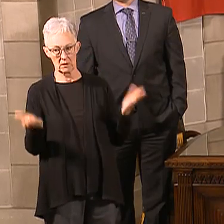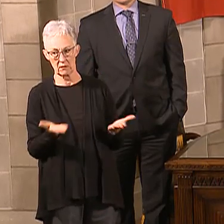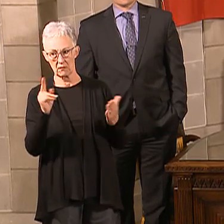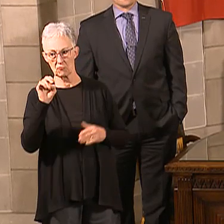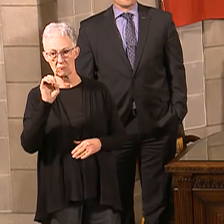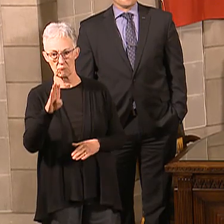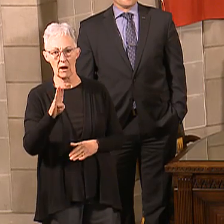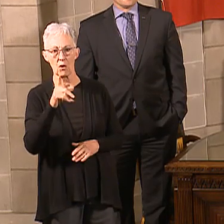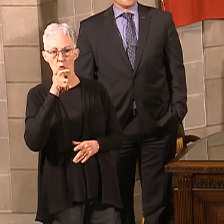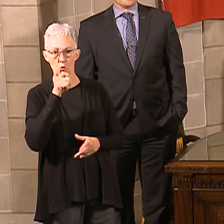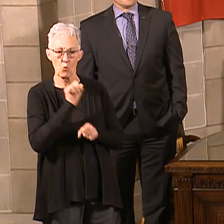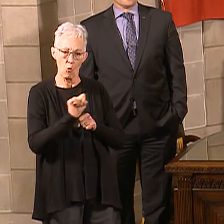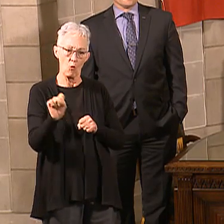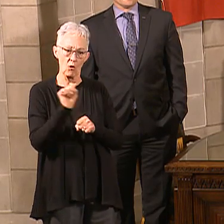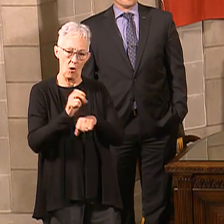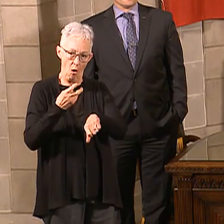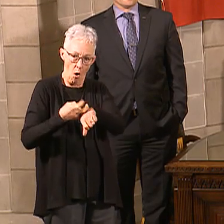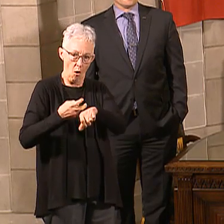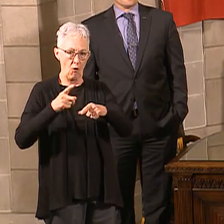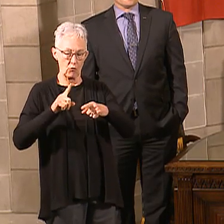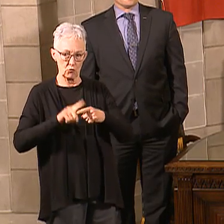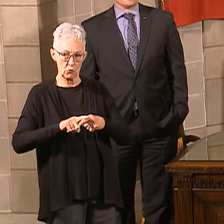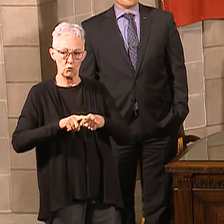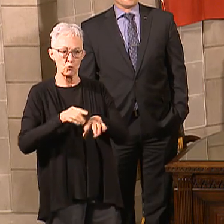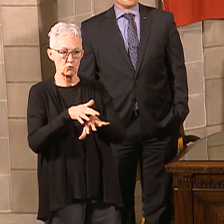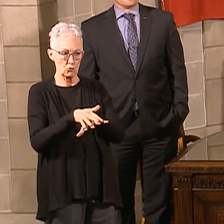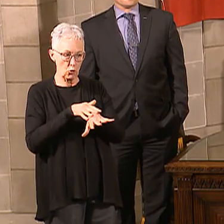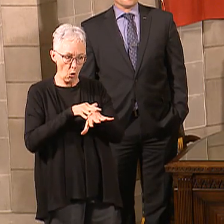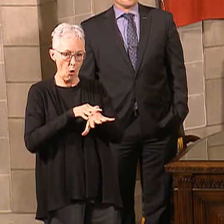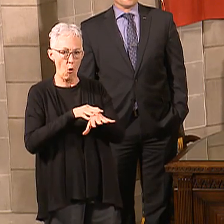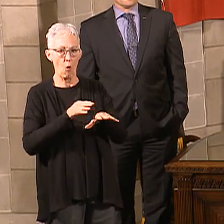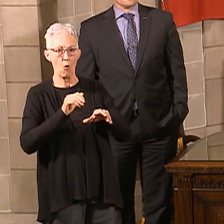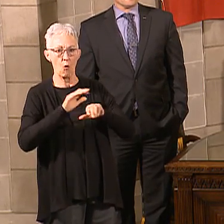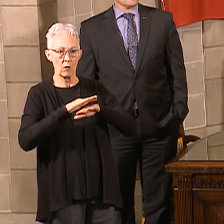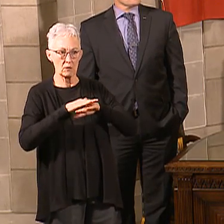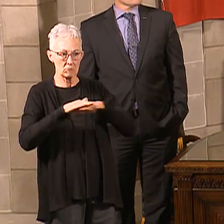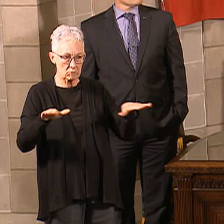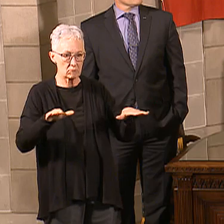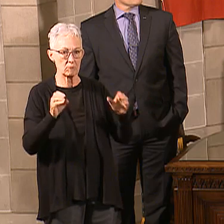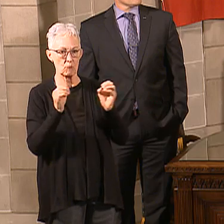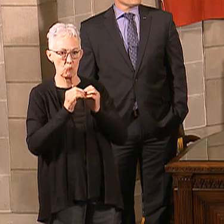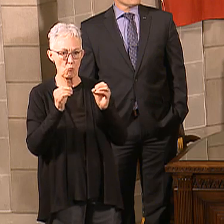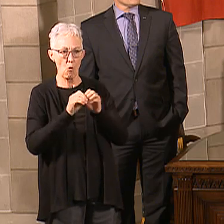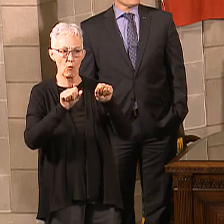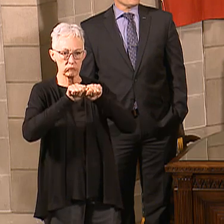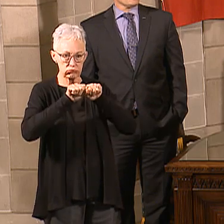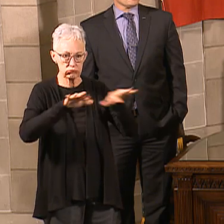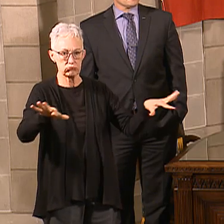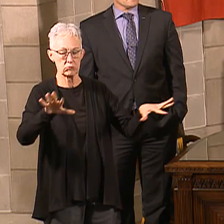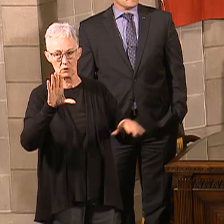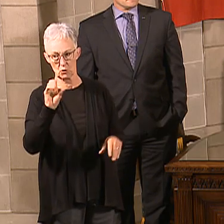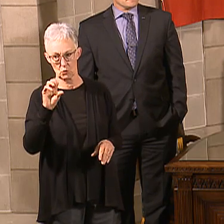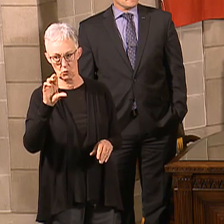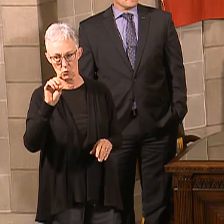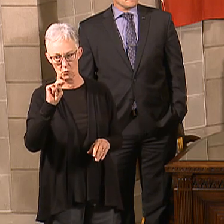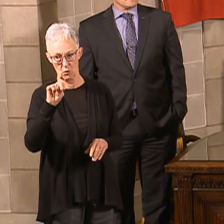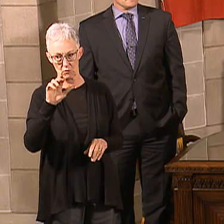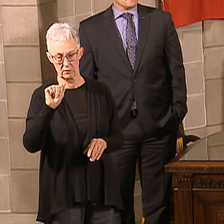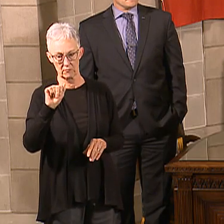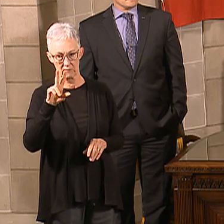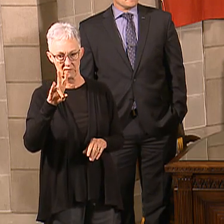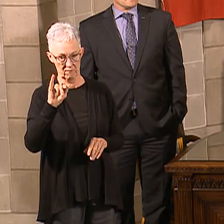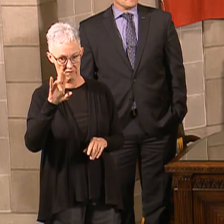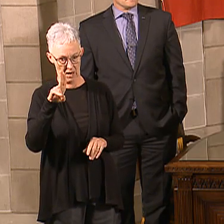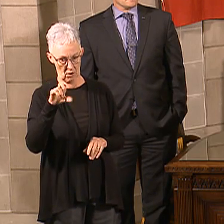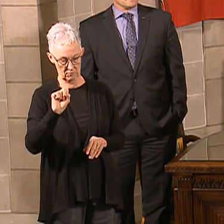state. A week ago, the President made an announcement with regard to a 10-person rule that